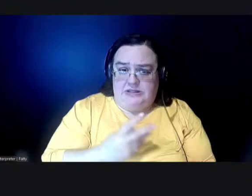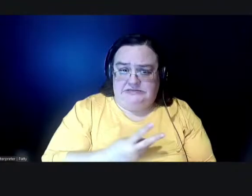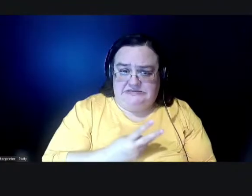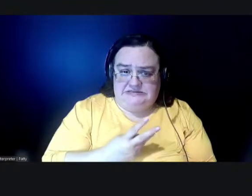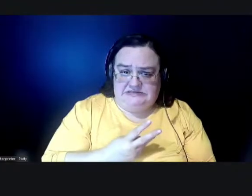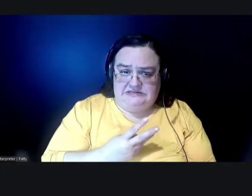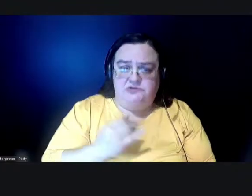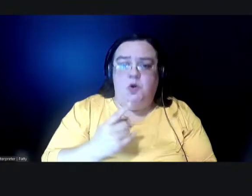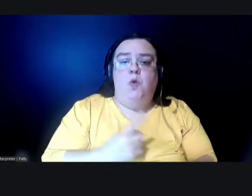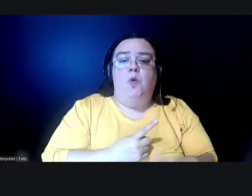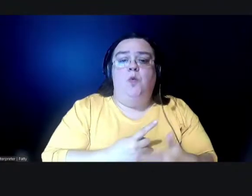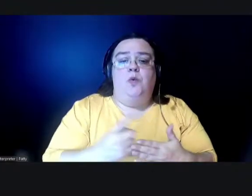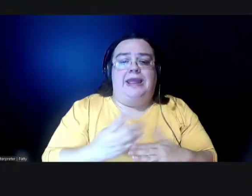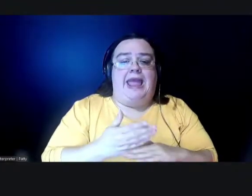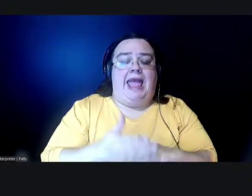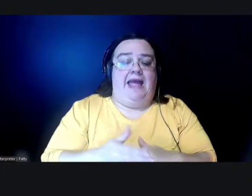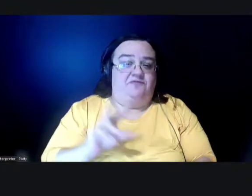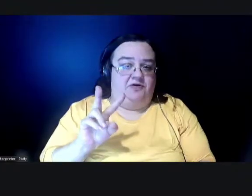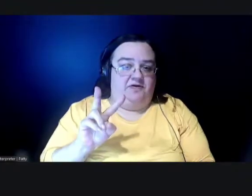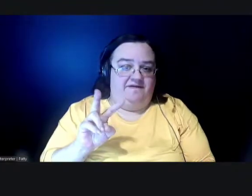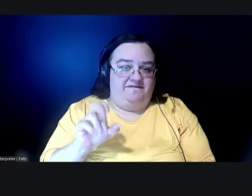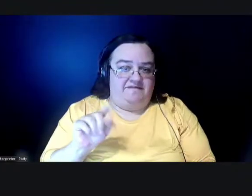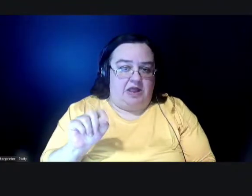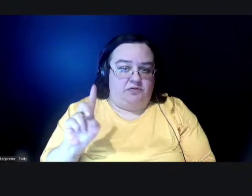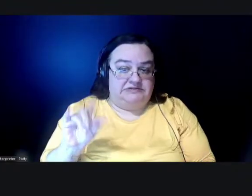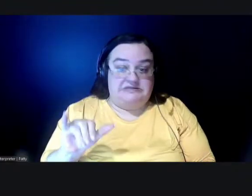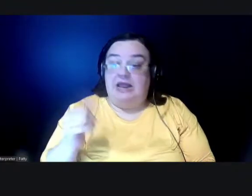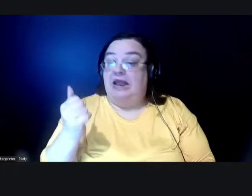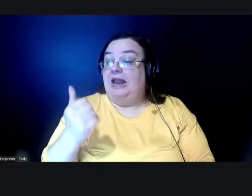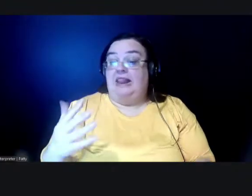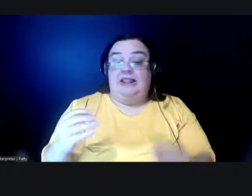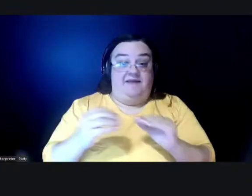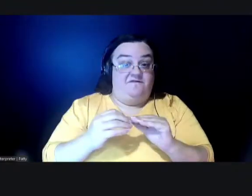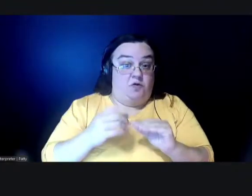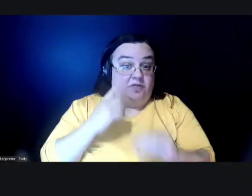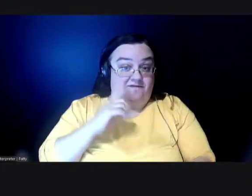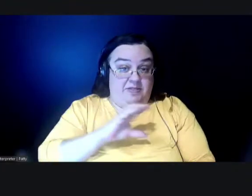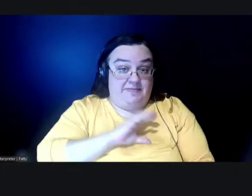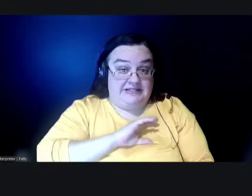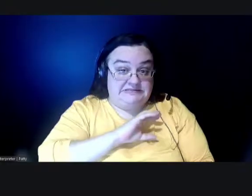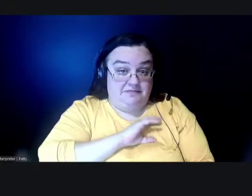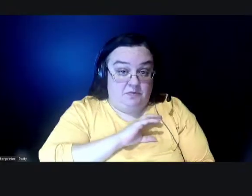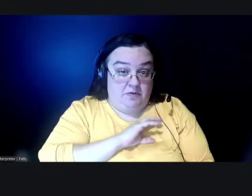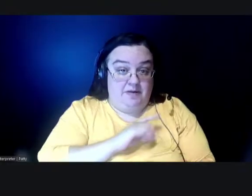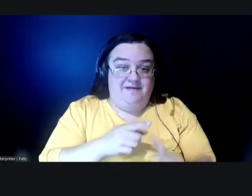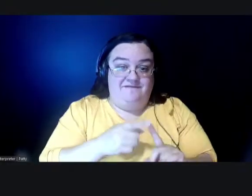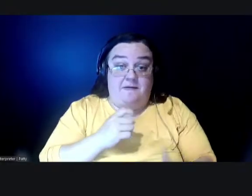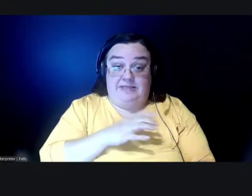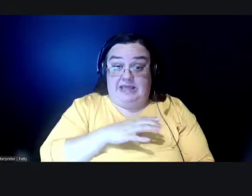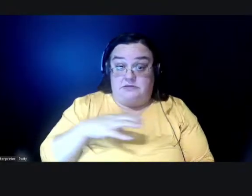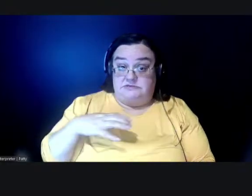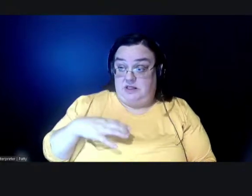after Veterans Day. Anything further for the police department from the council?